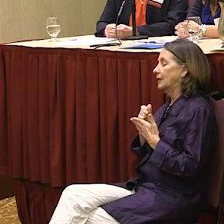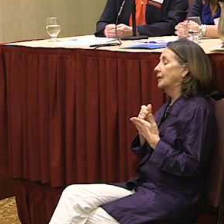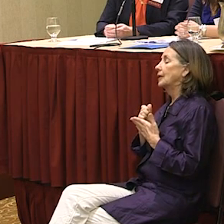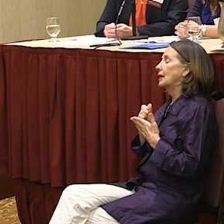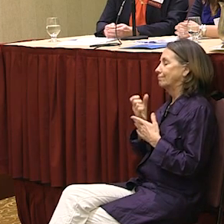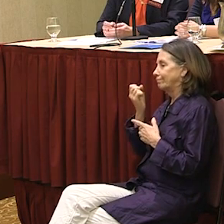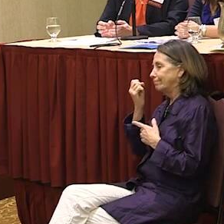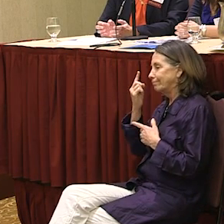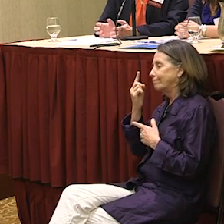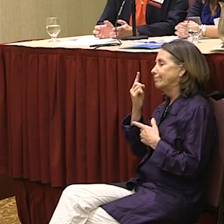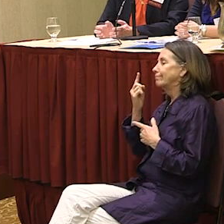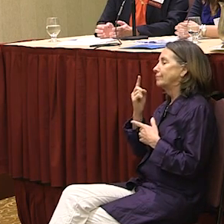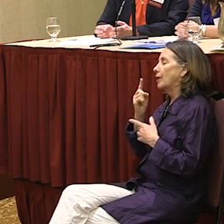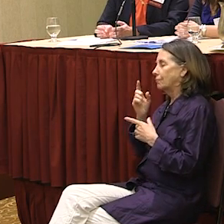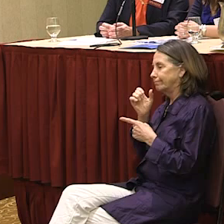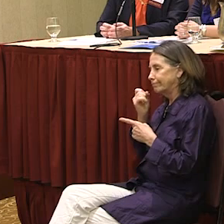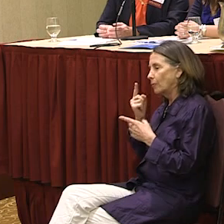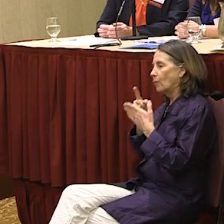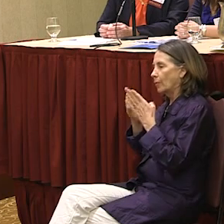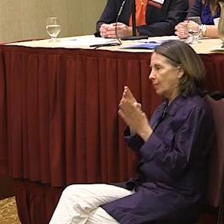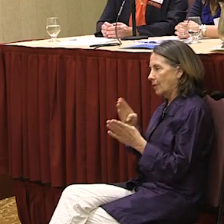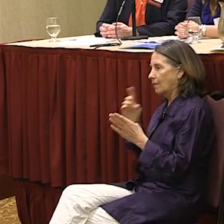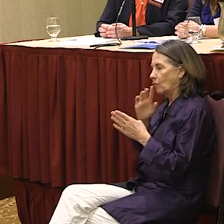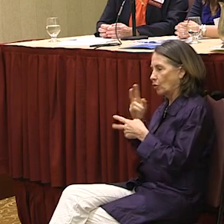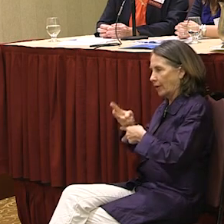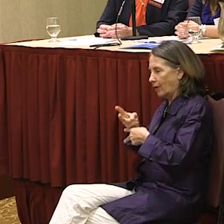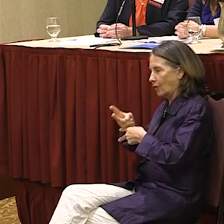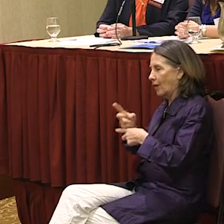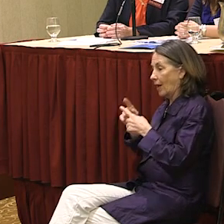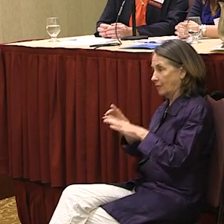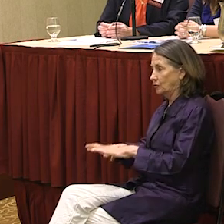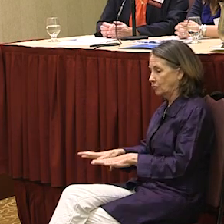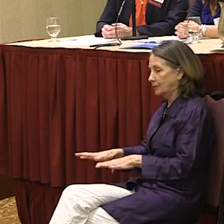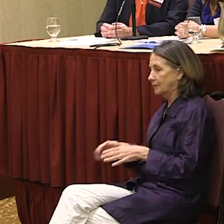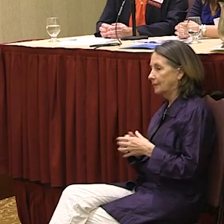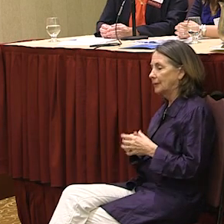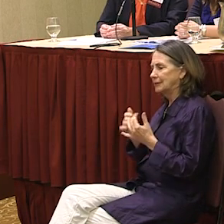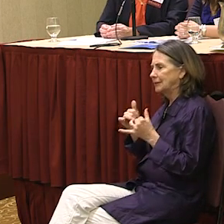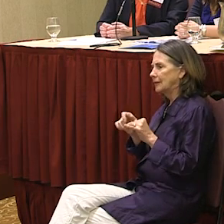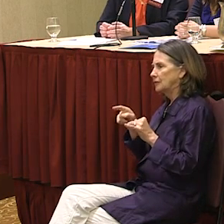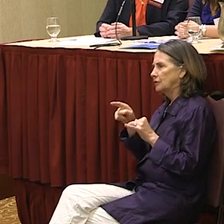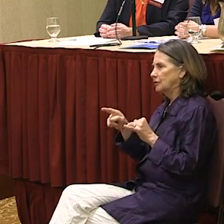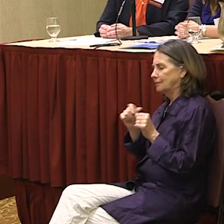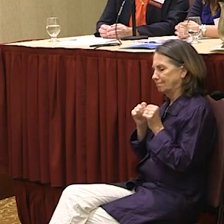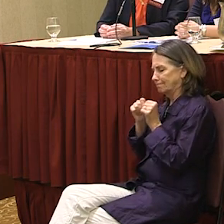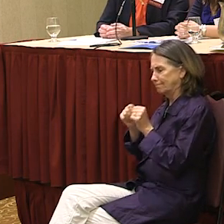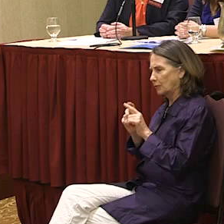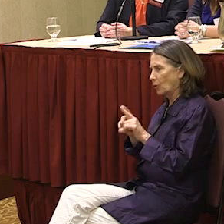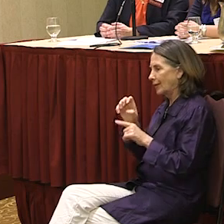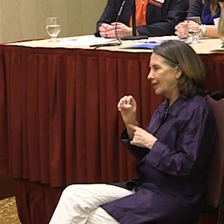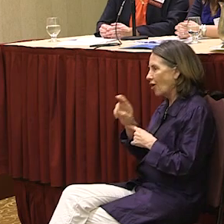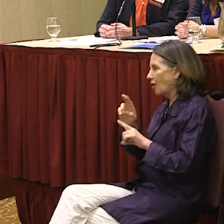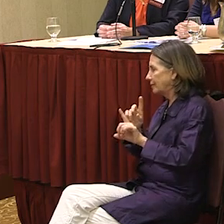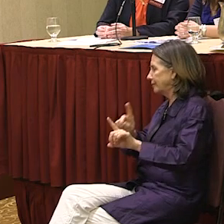an understanding and really get on board with what they were planning for their plan of care for her and her children. But still, she continued to go to the